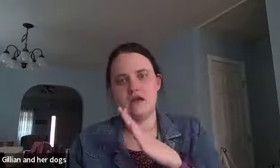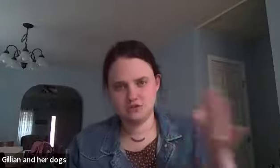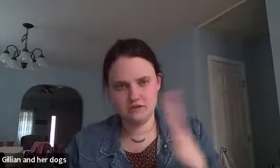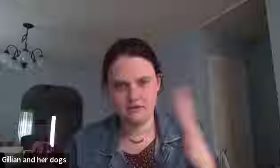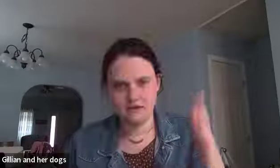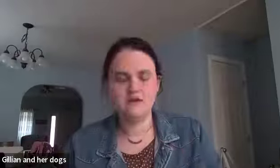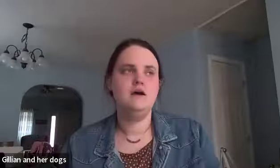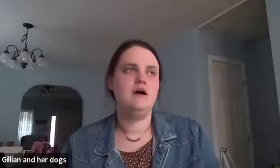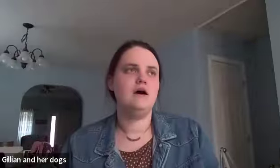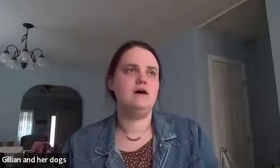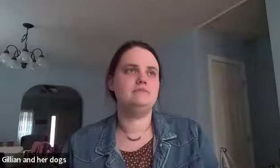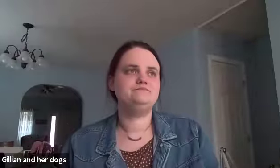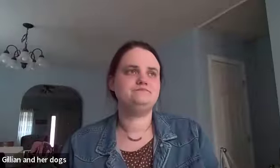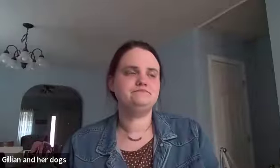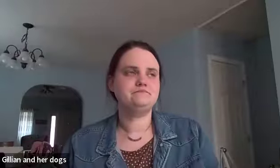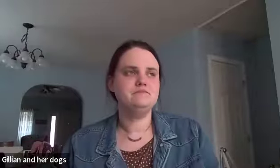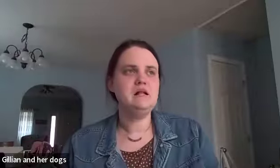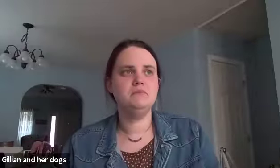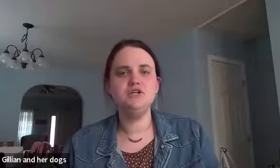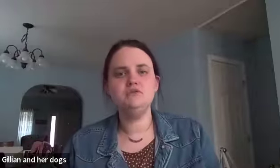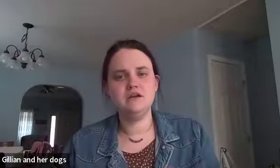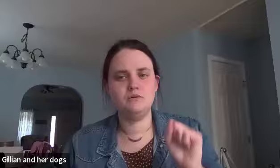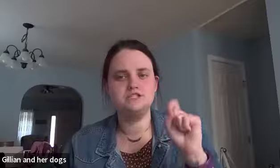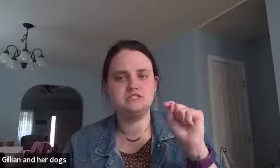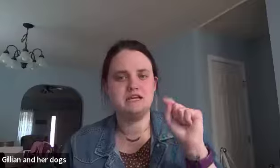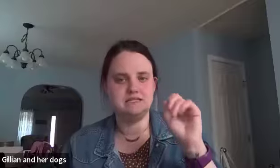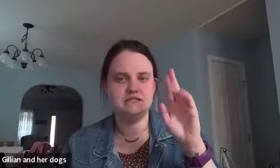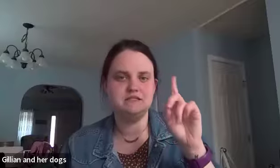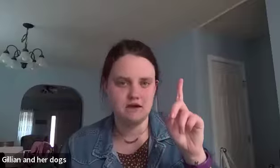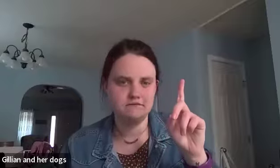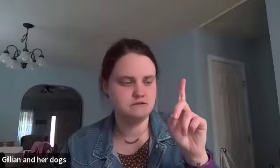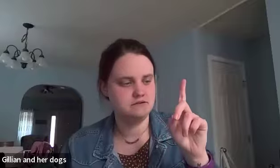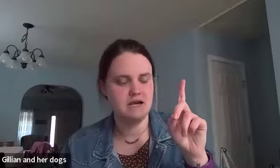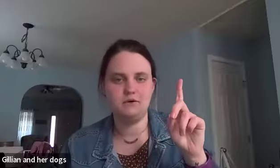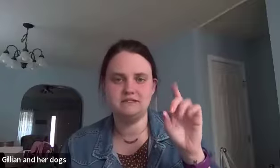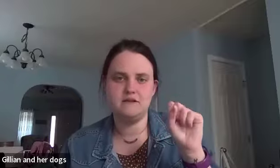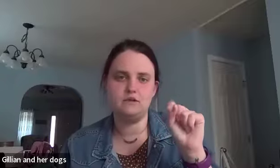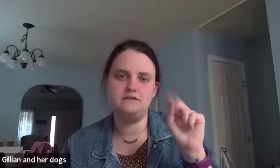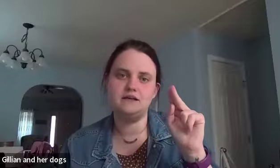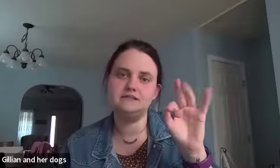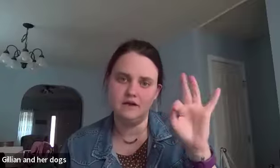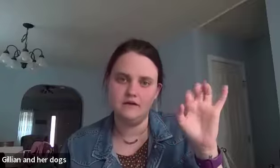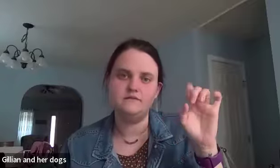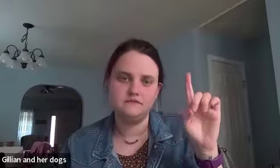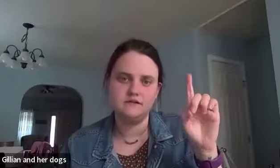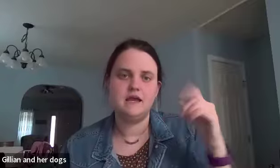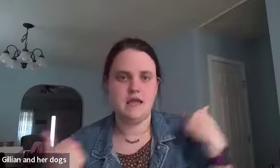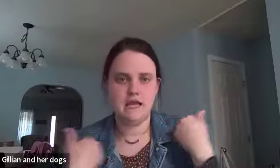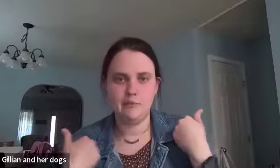that sort of thing. Um, but you can always just say stuffed. I know I signed that really fast. Stuffed